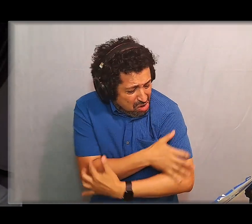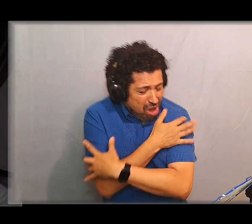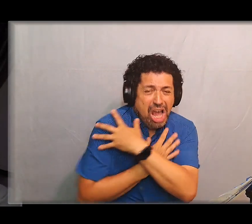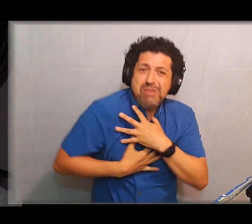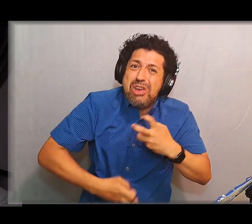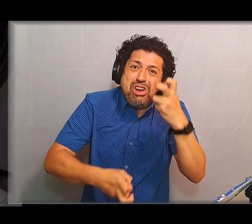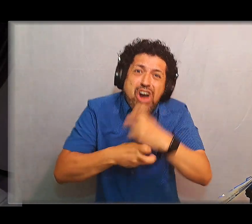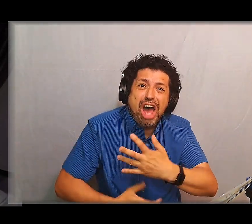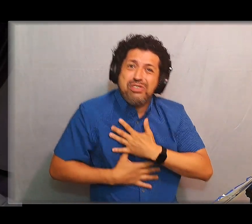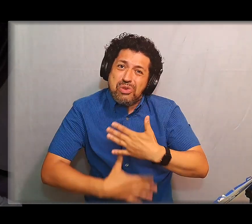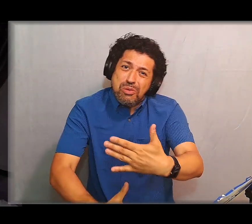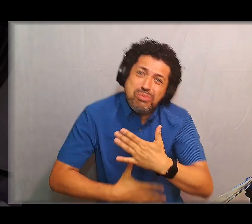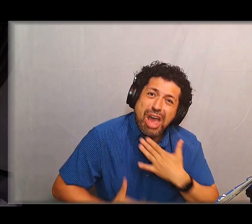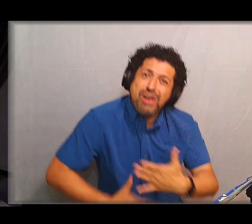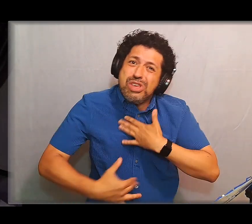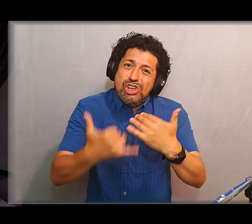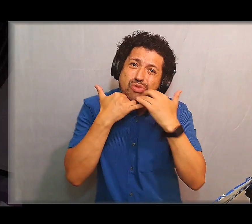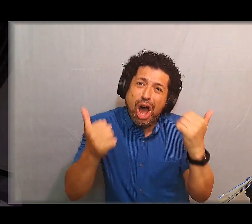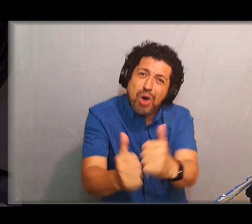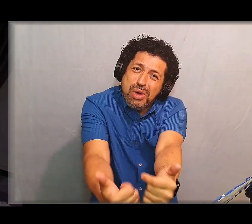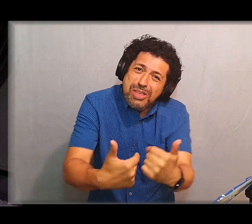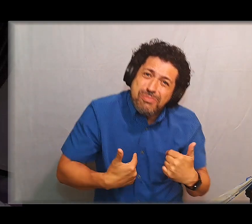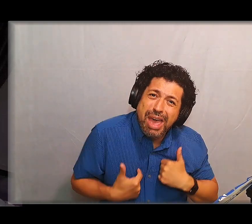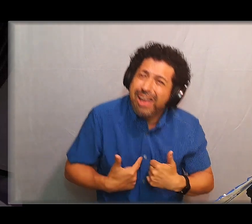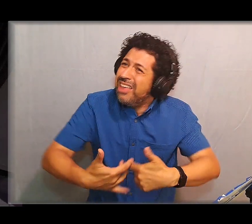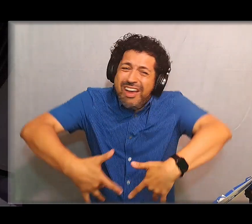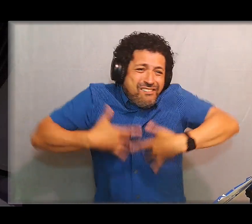of me. Makes it hard to breathe. What's come